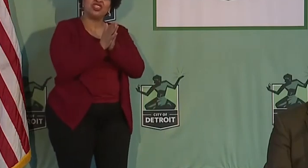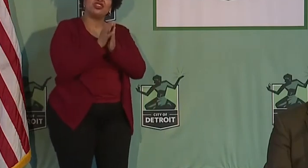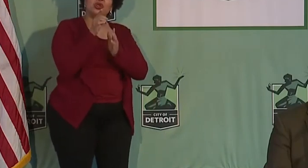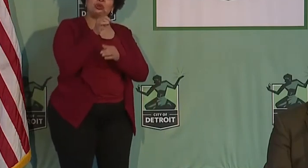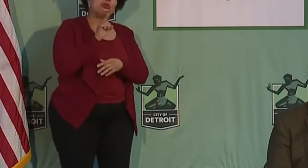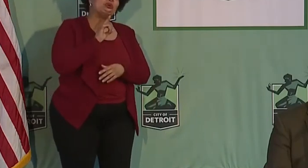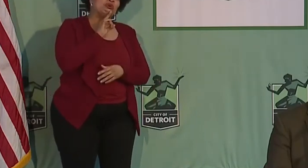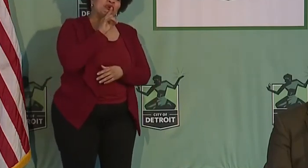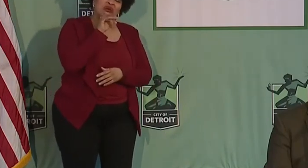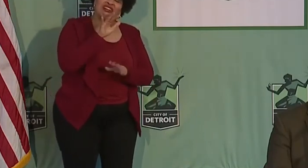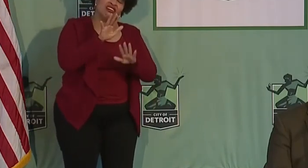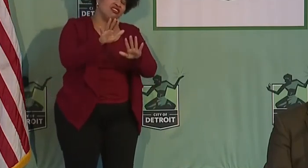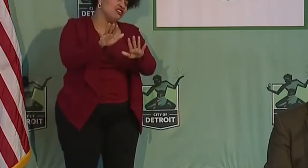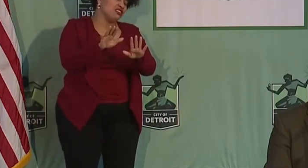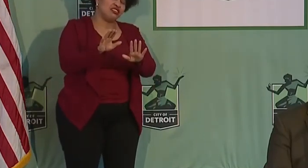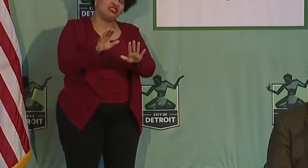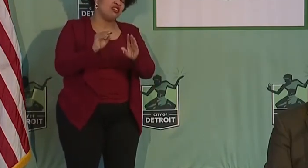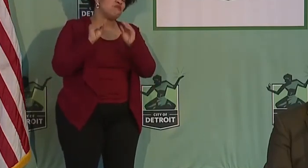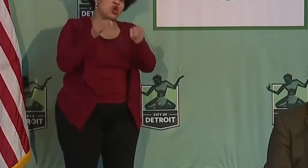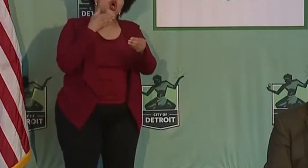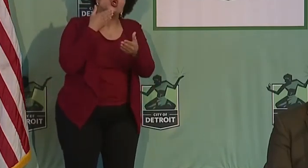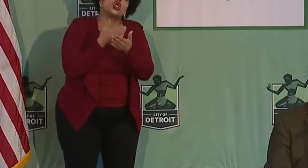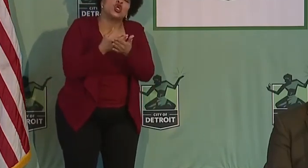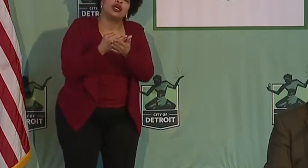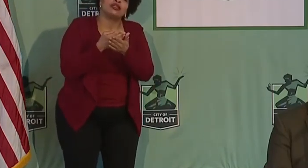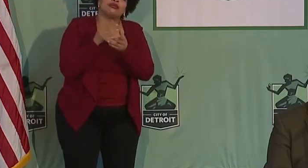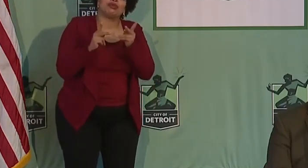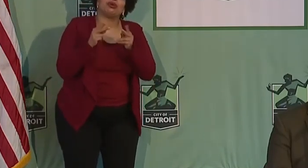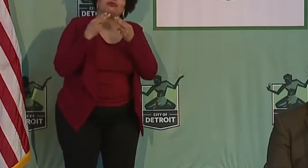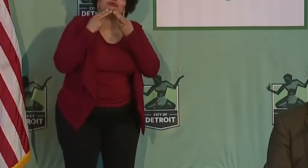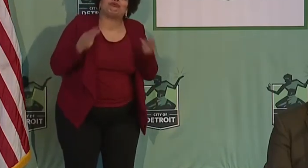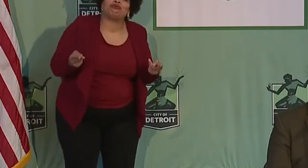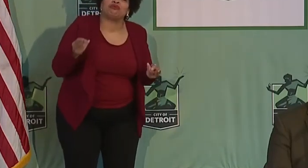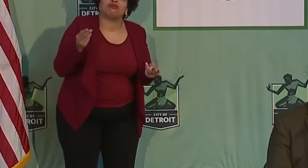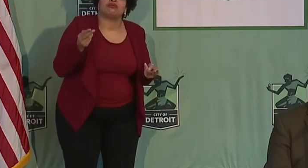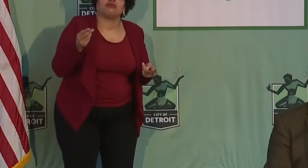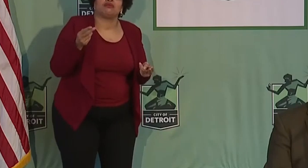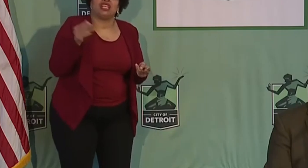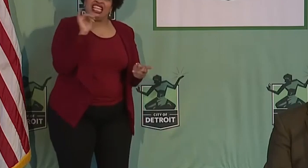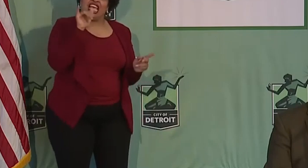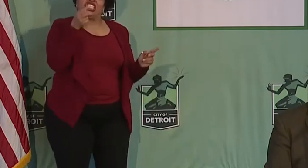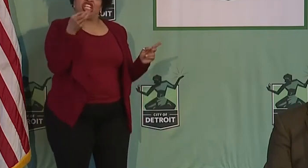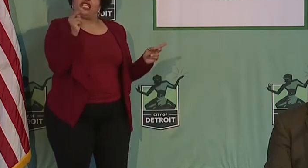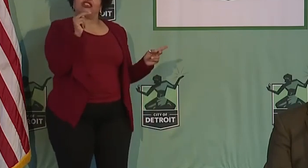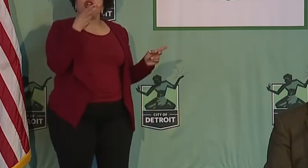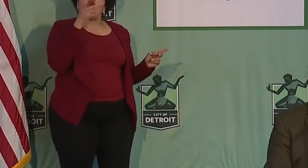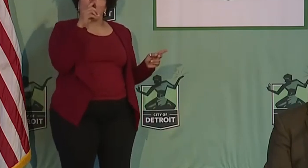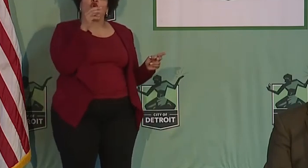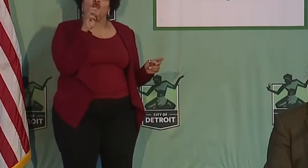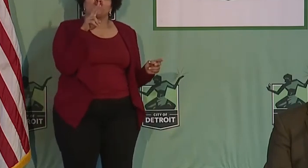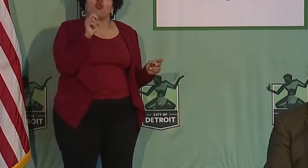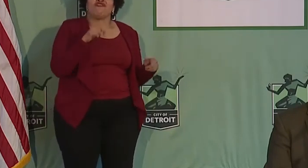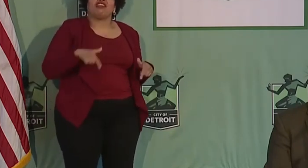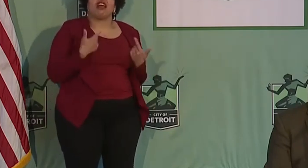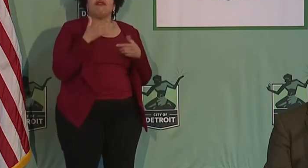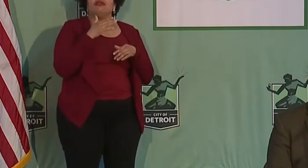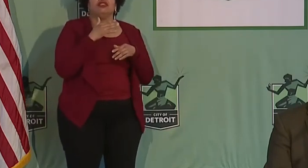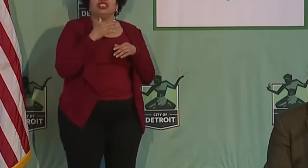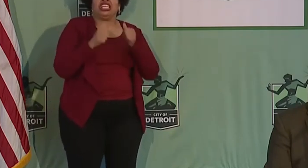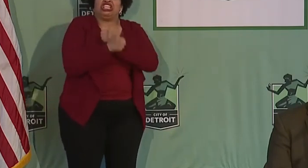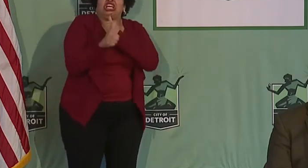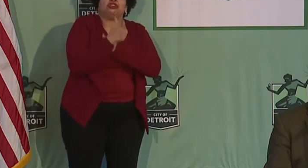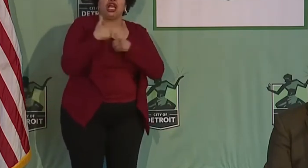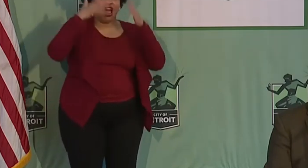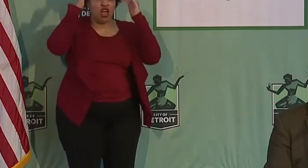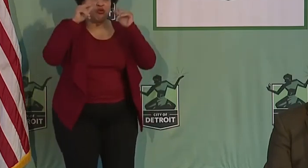putting really good people like Jason Hargrove's lives on the line. I hope the people